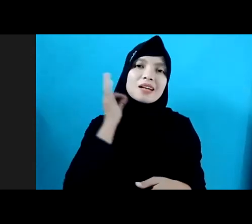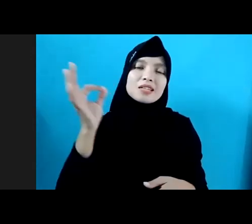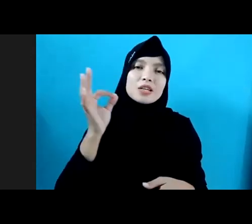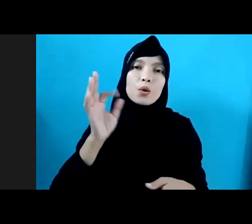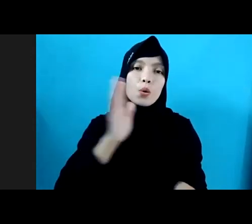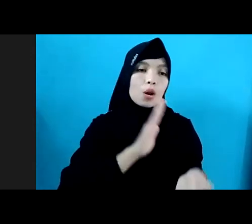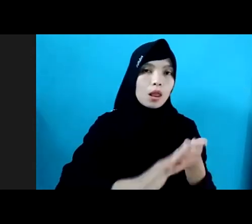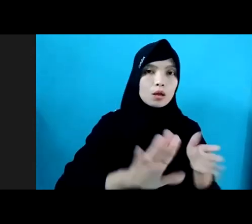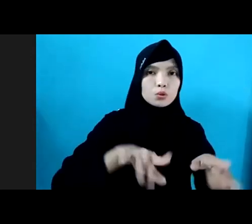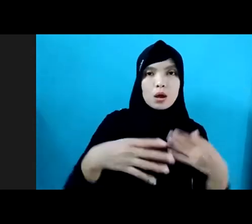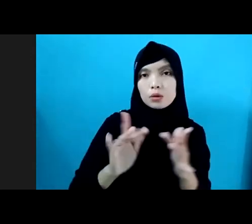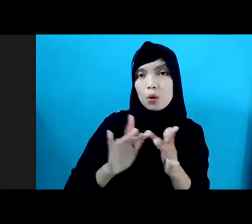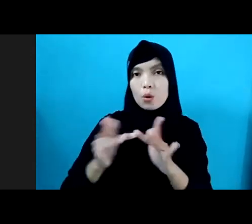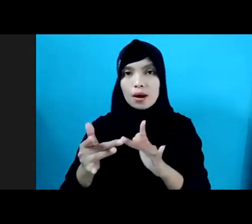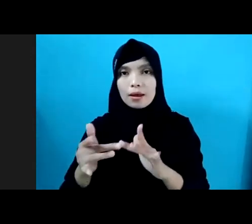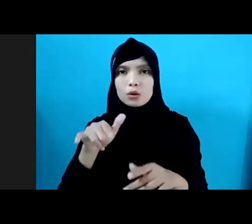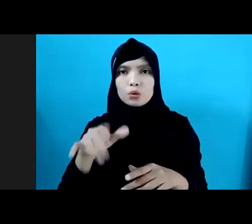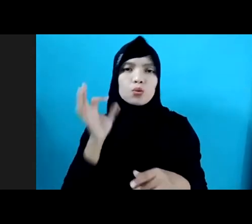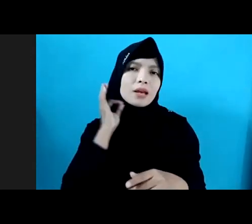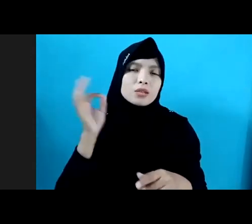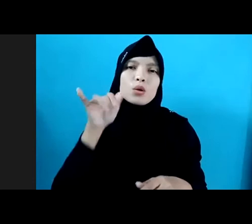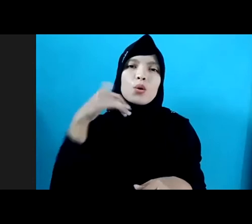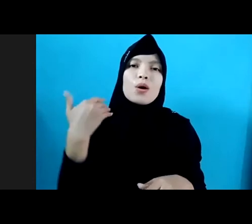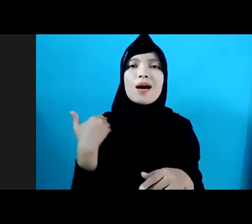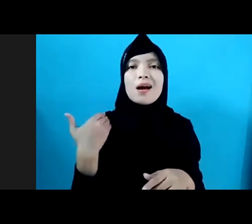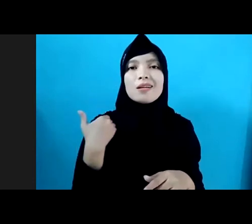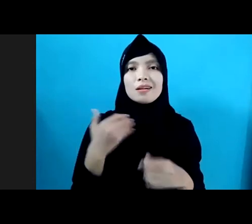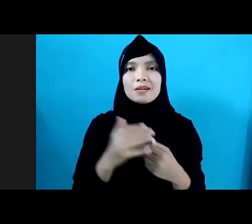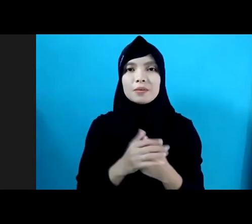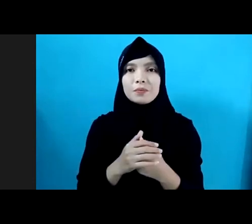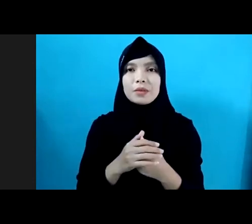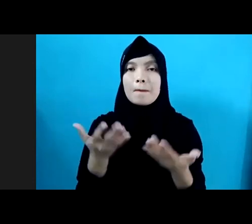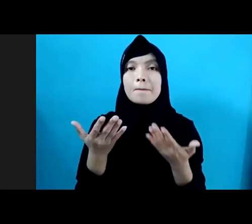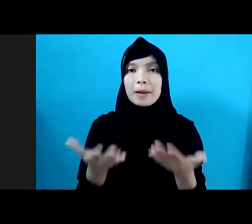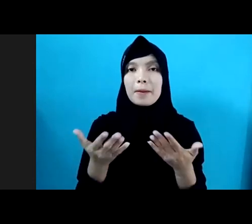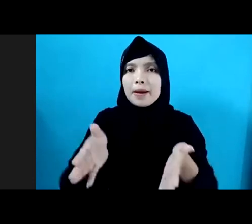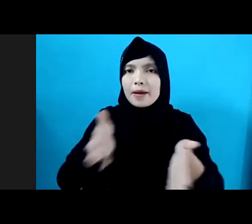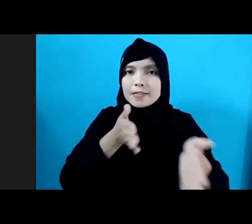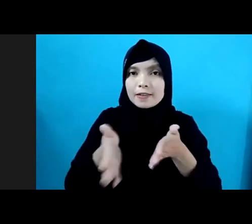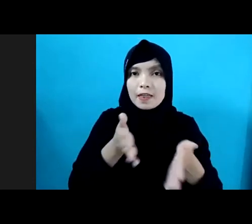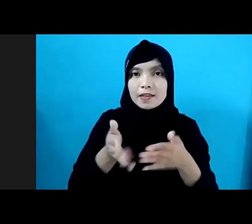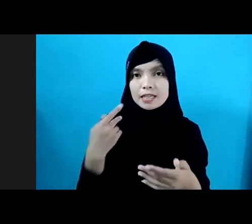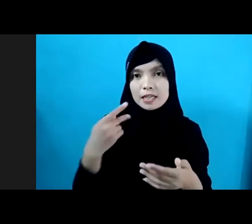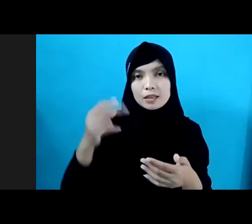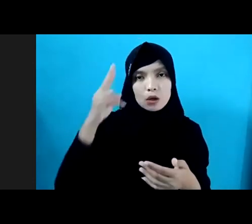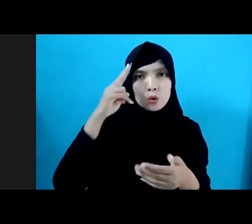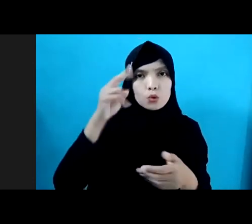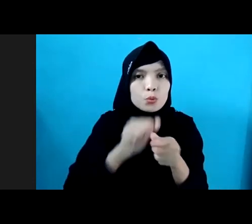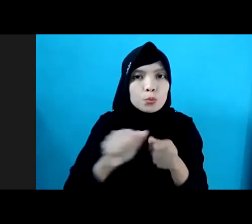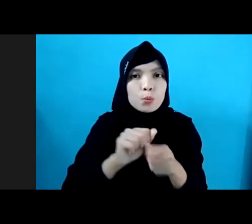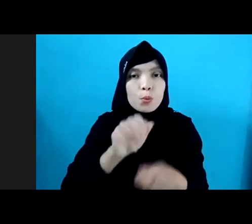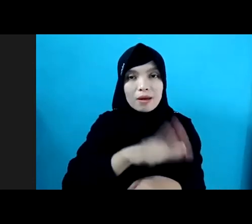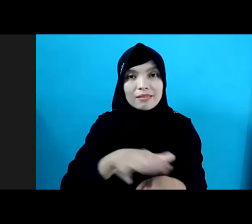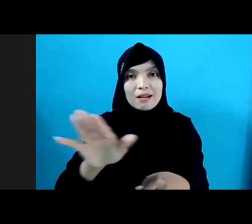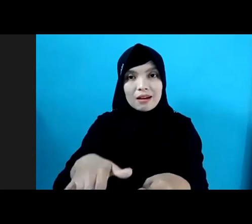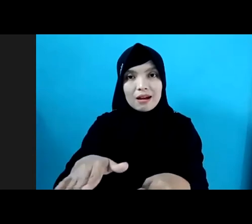Offline That Will Do When They're Online And I'm Talking About Prevention Programs Such As Protective